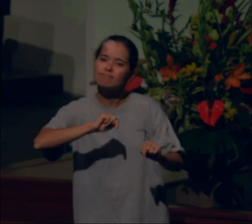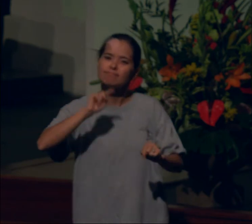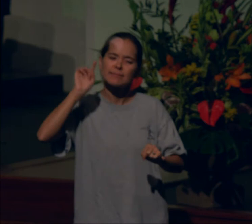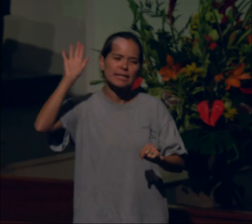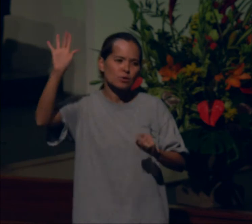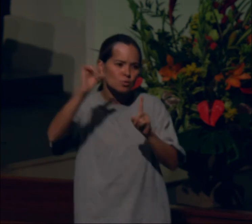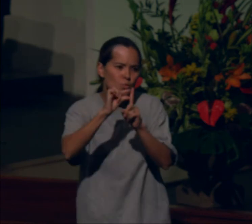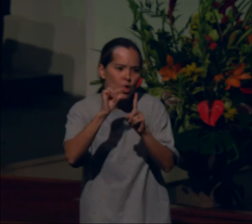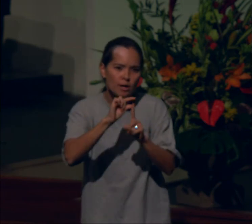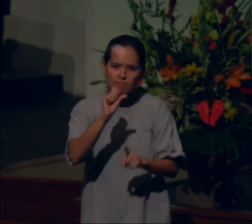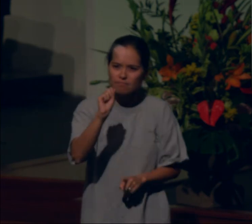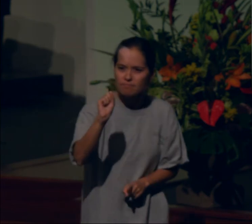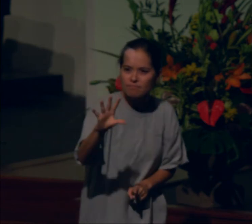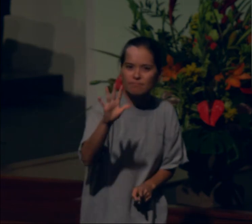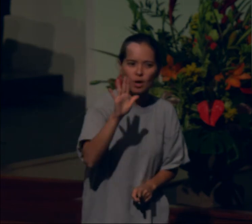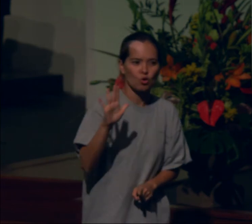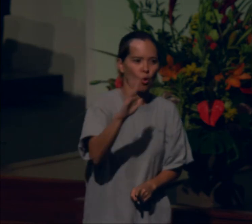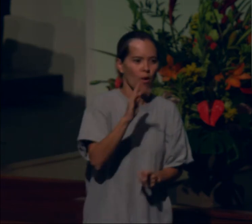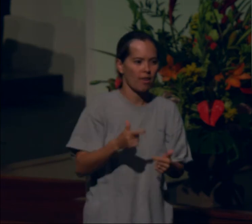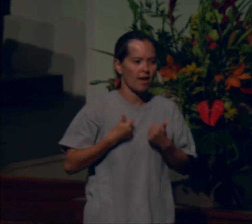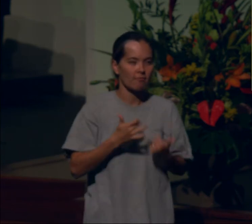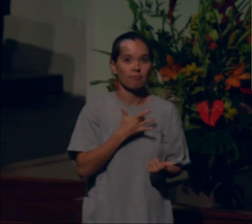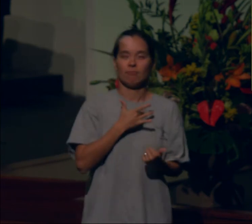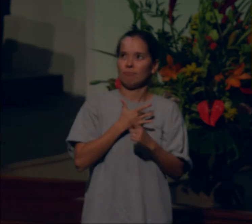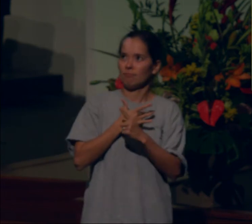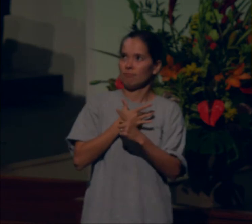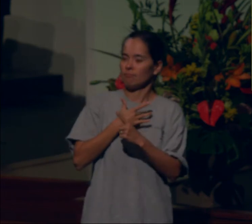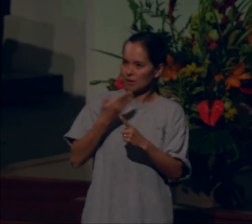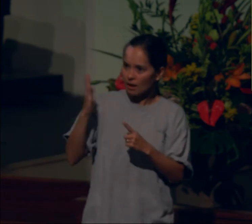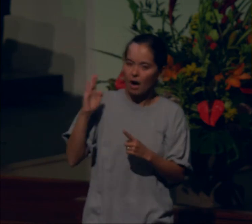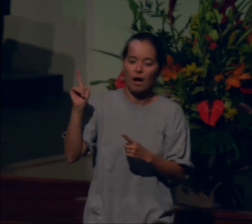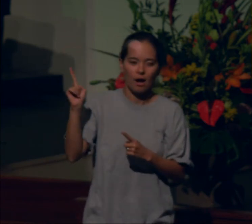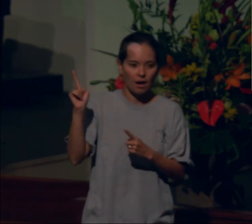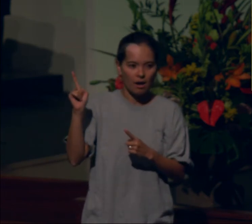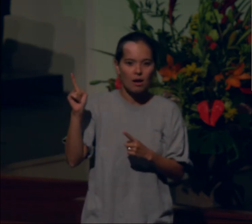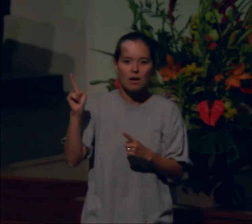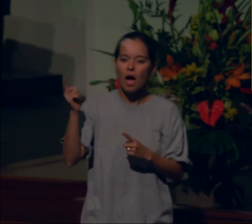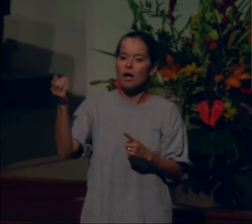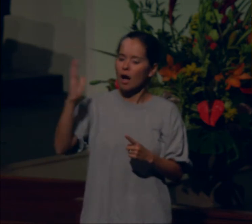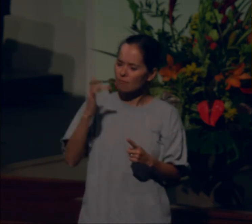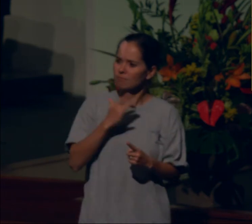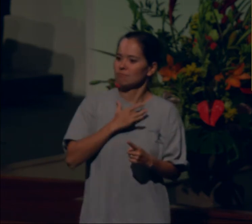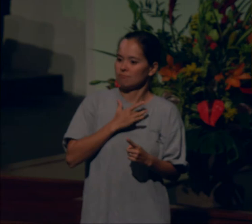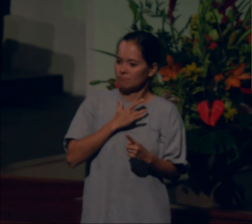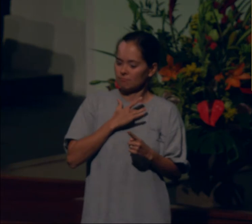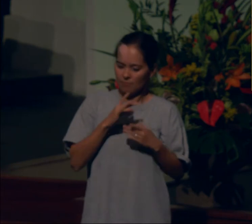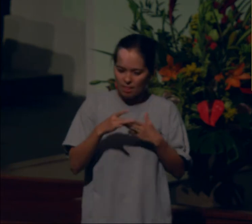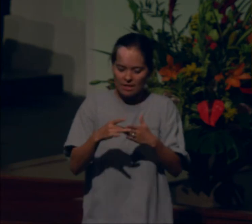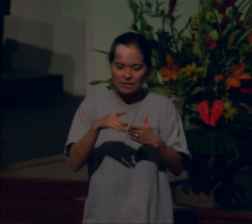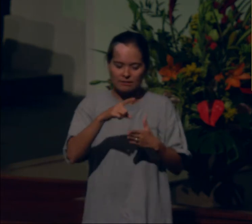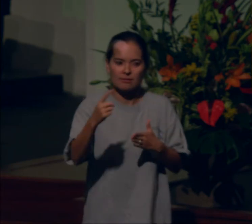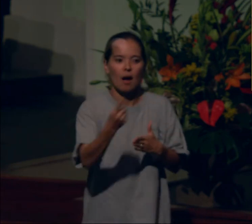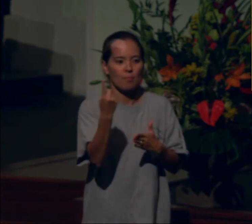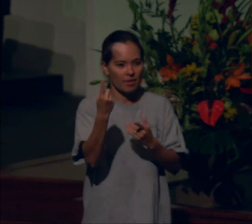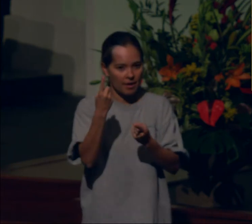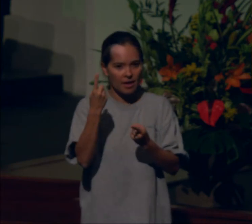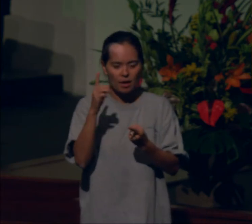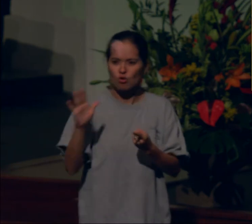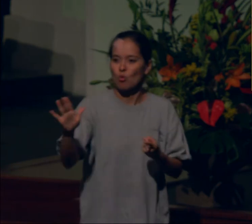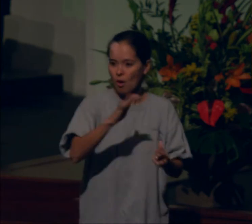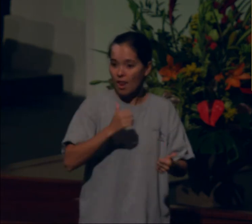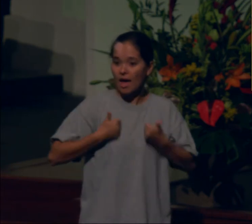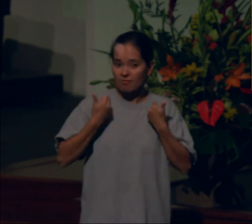from God in your life? You felt God gave you a word for something in your